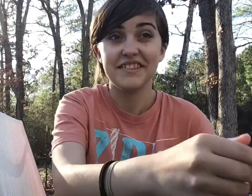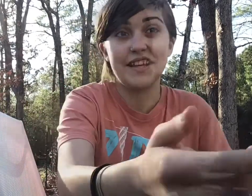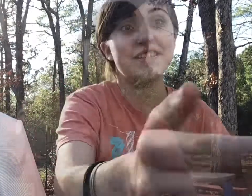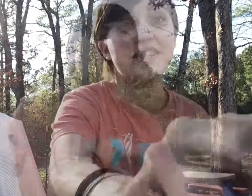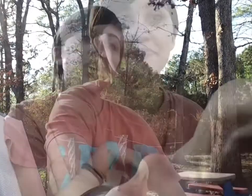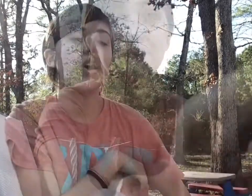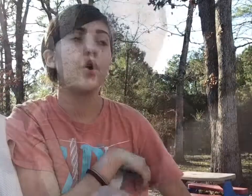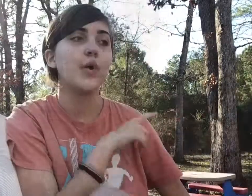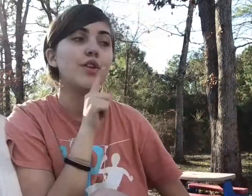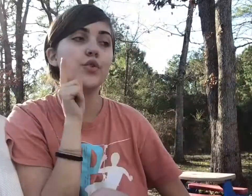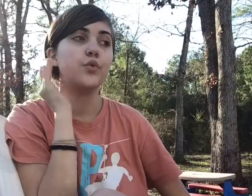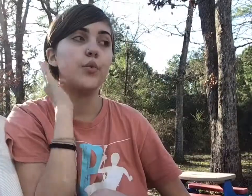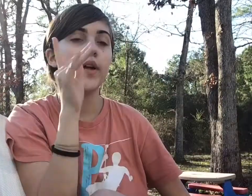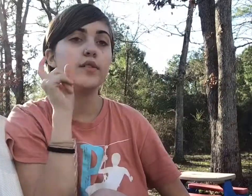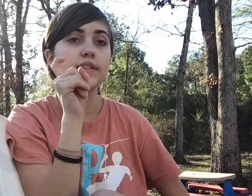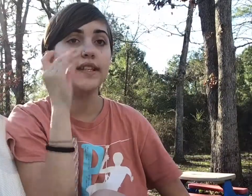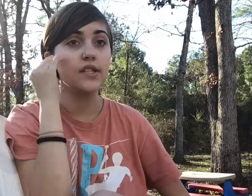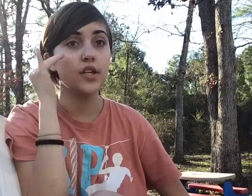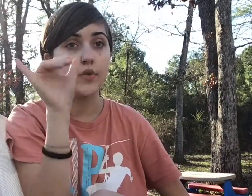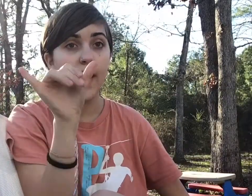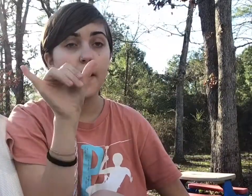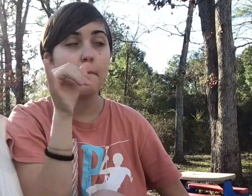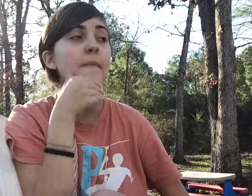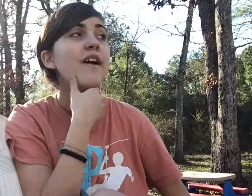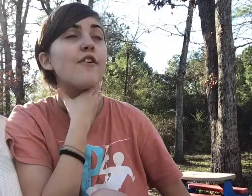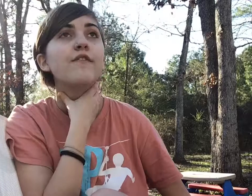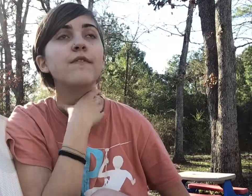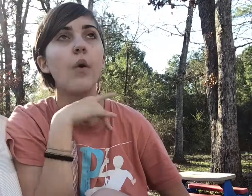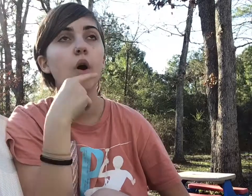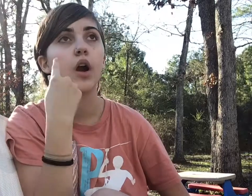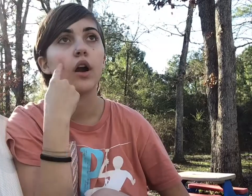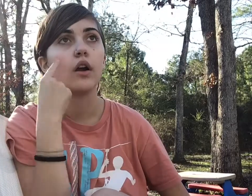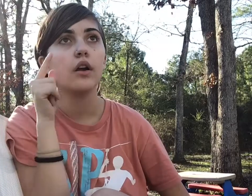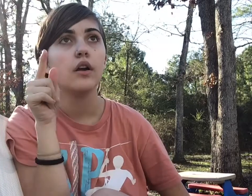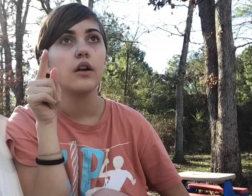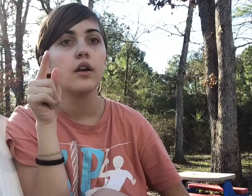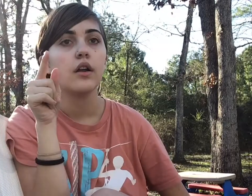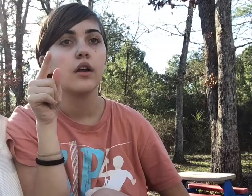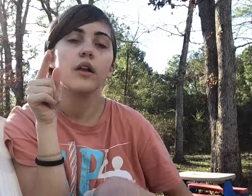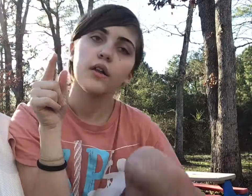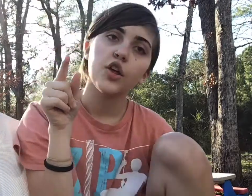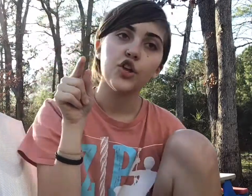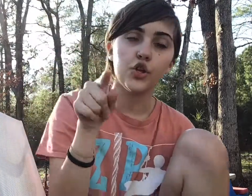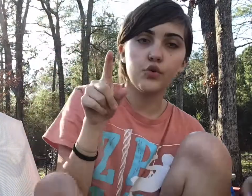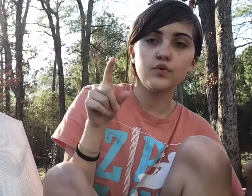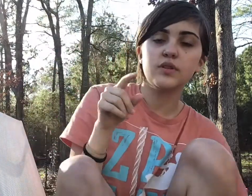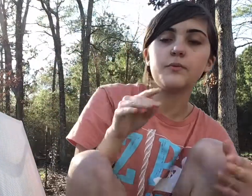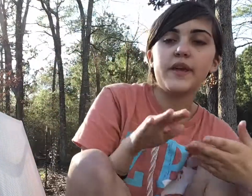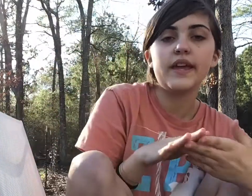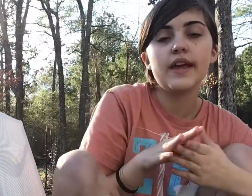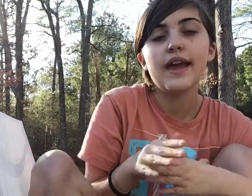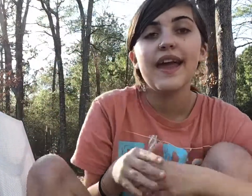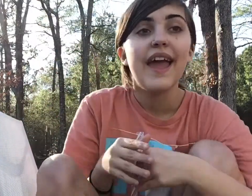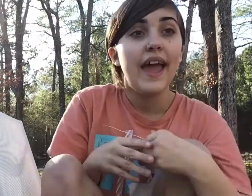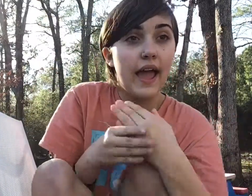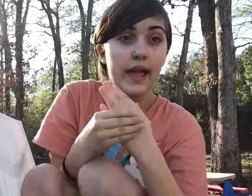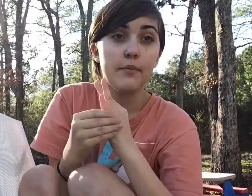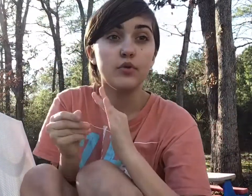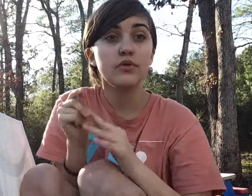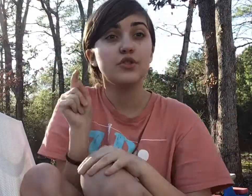That's it. So you will need to know that for you to be able